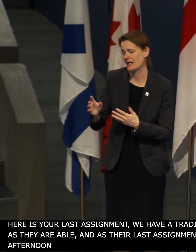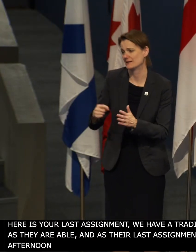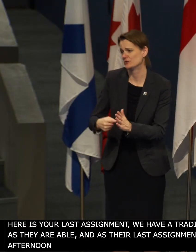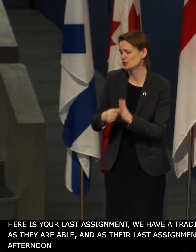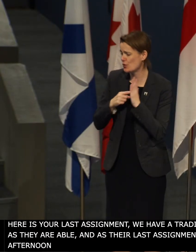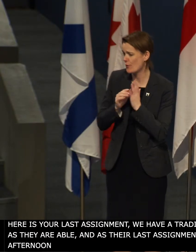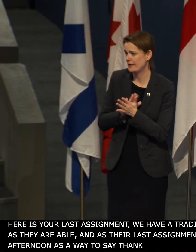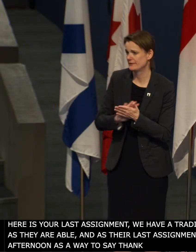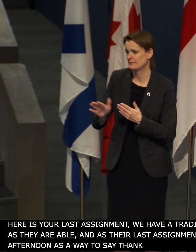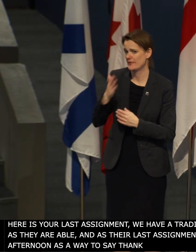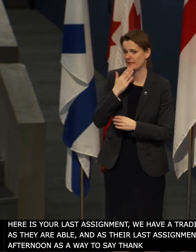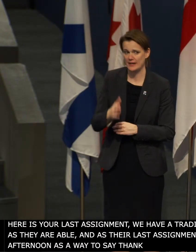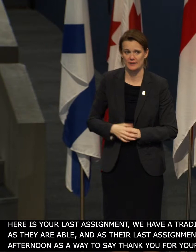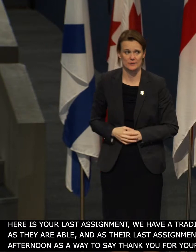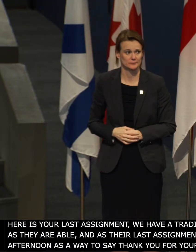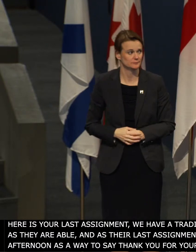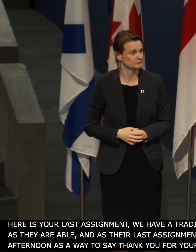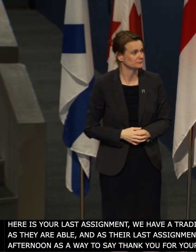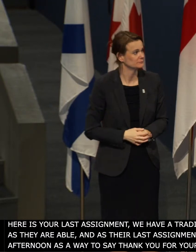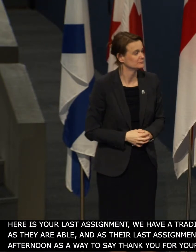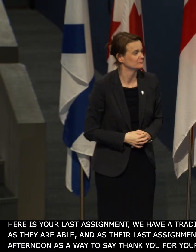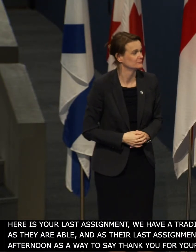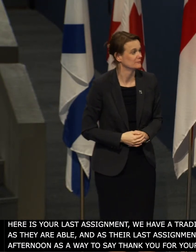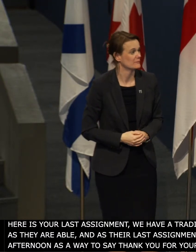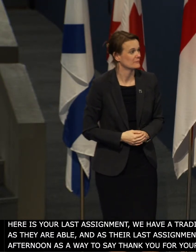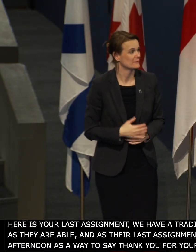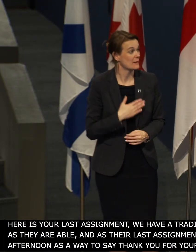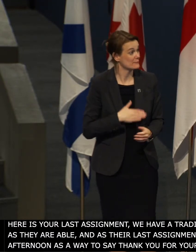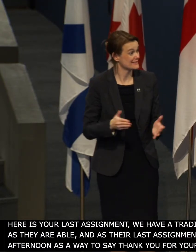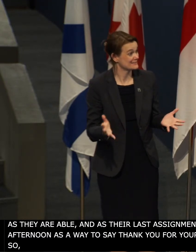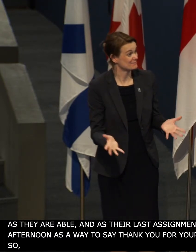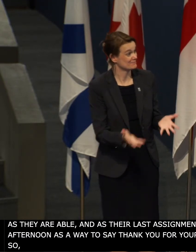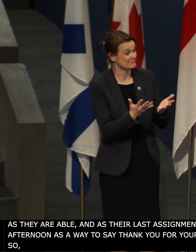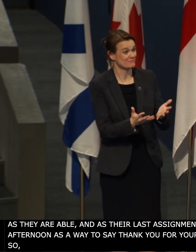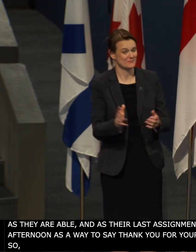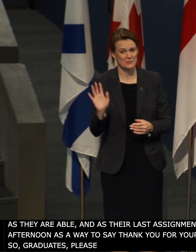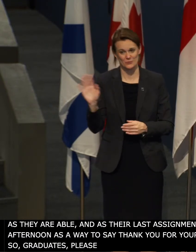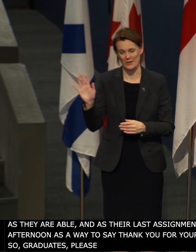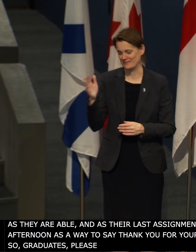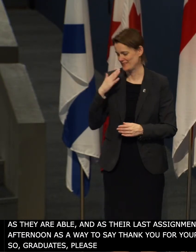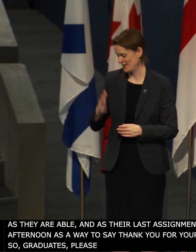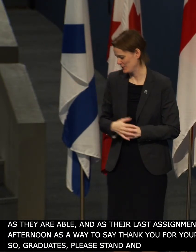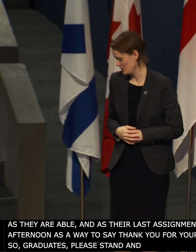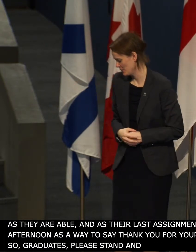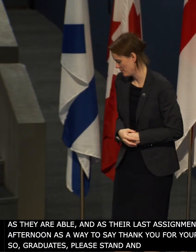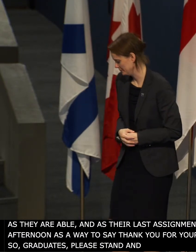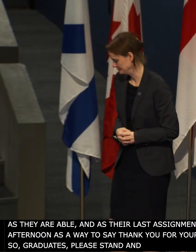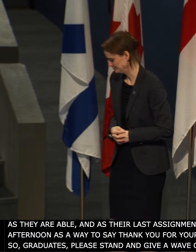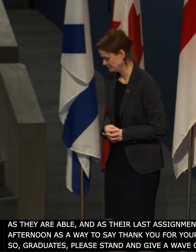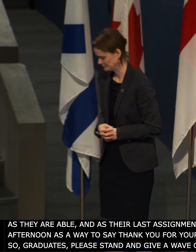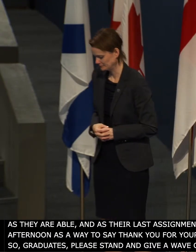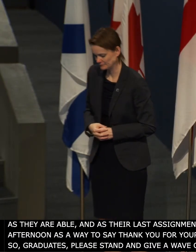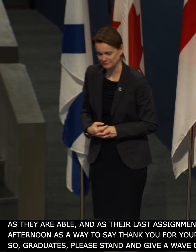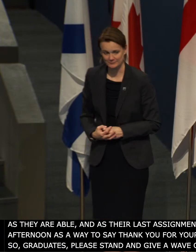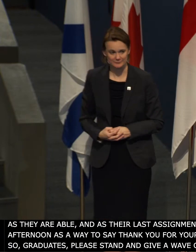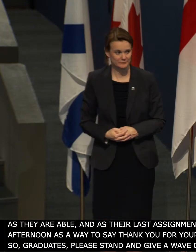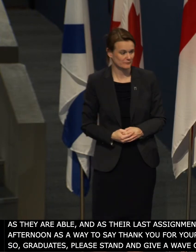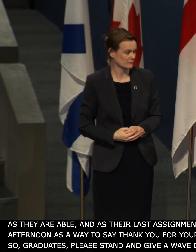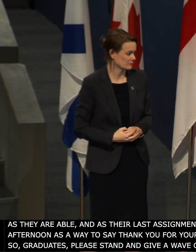kindness during their studies. So graduates, please stand and give a wave of appreciation to someone in the